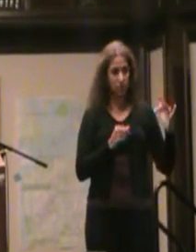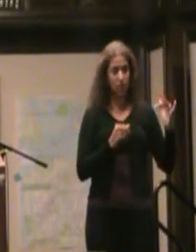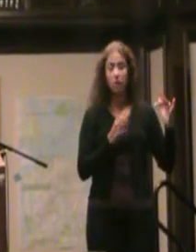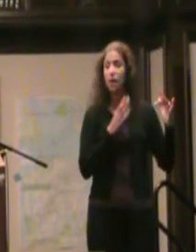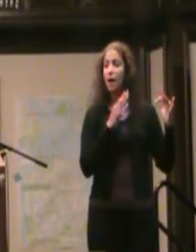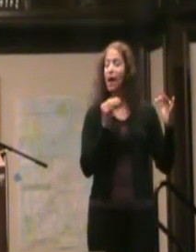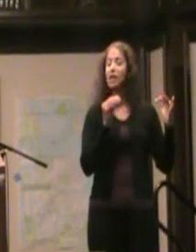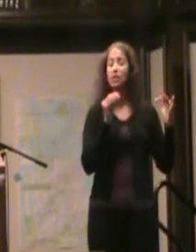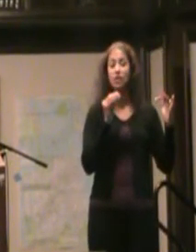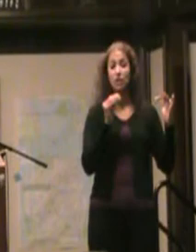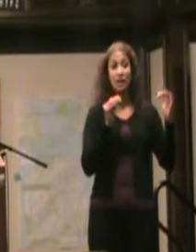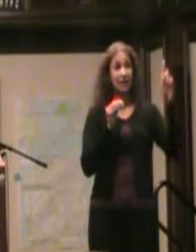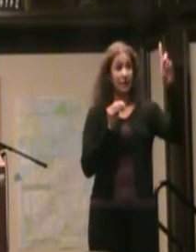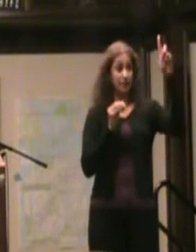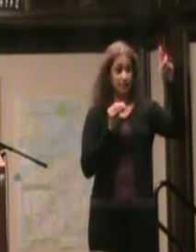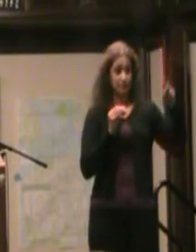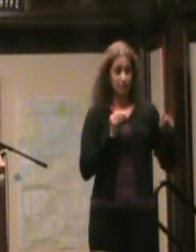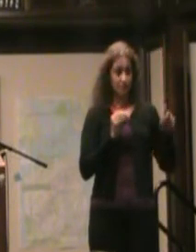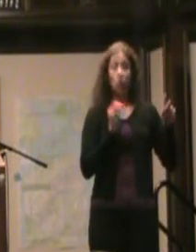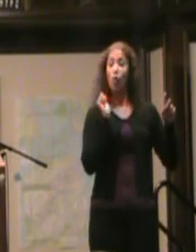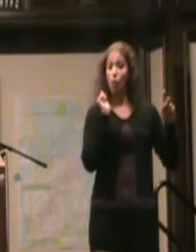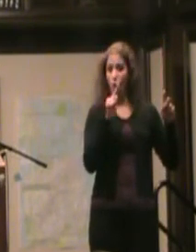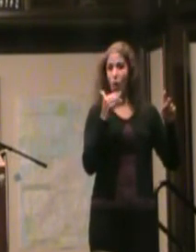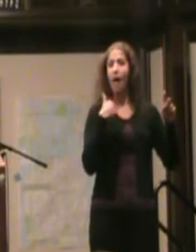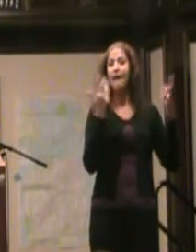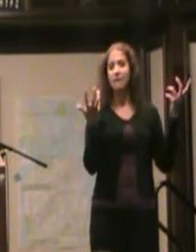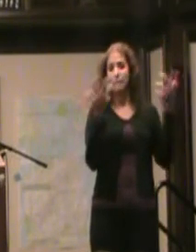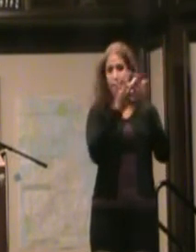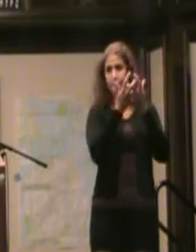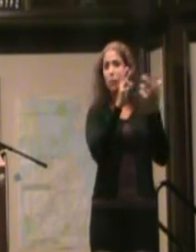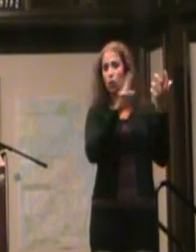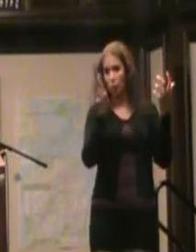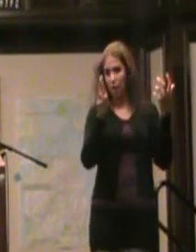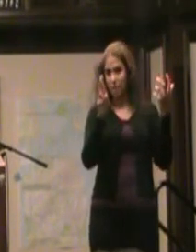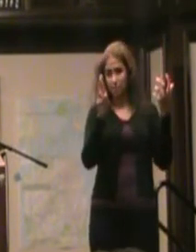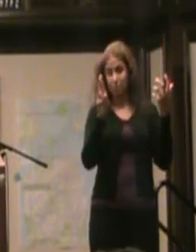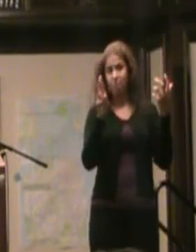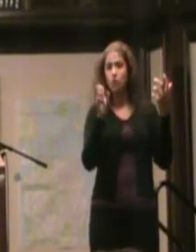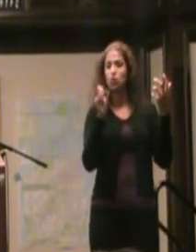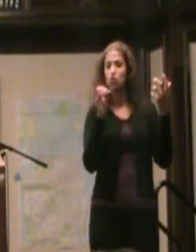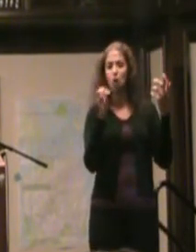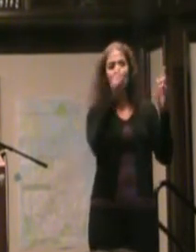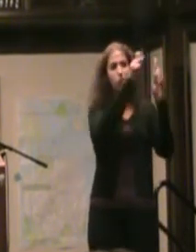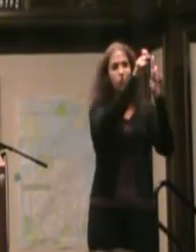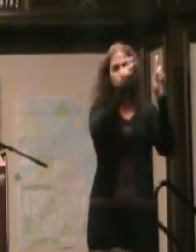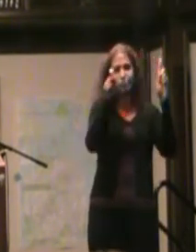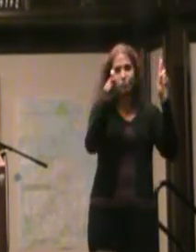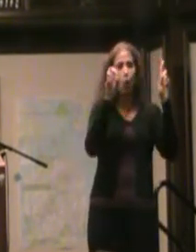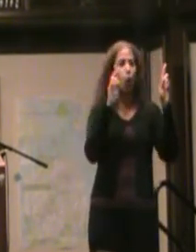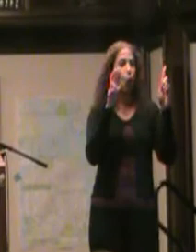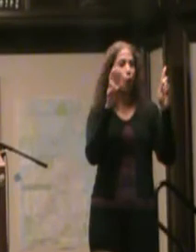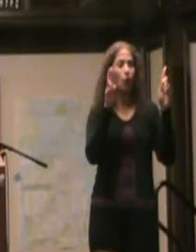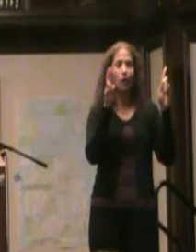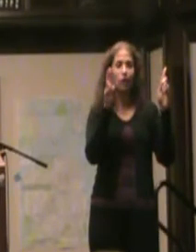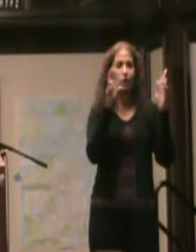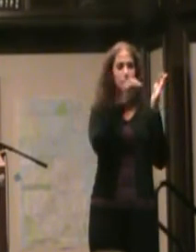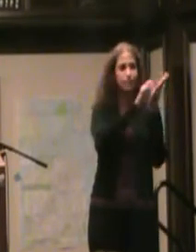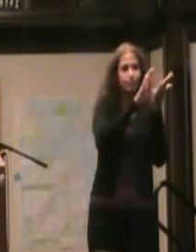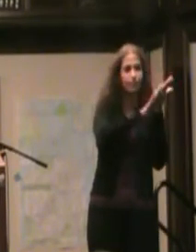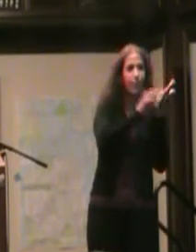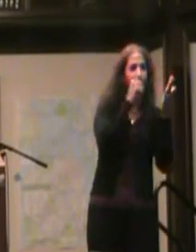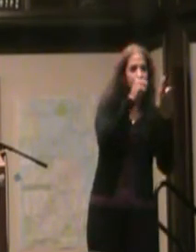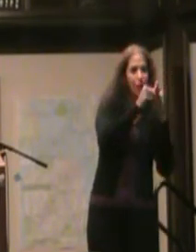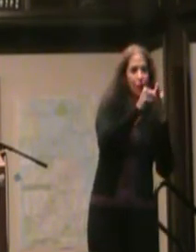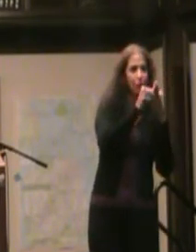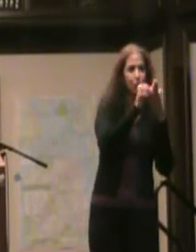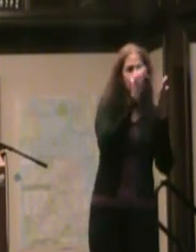Every word on the left has a match on the right. So draw a line or write down the letter next